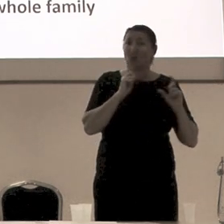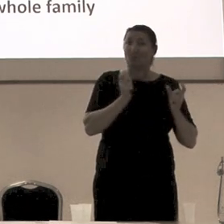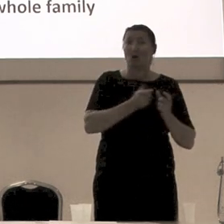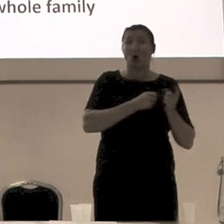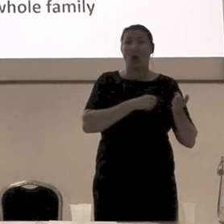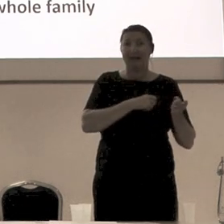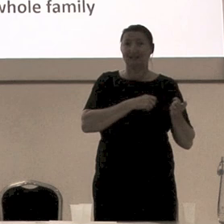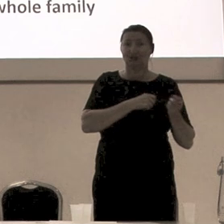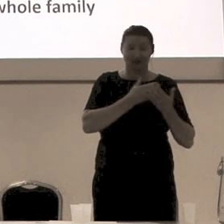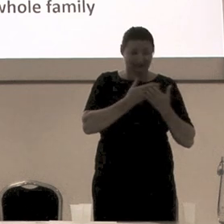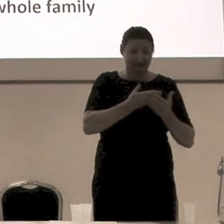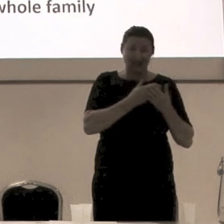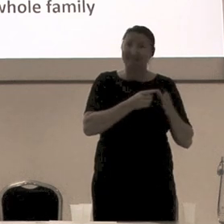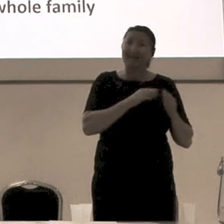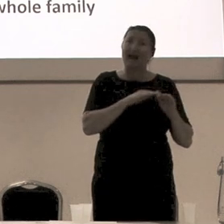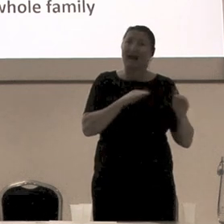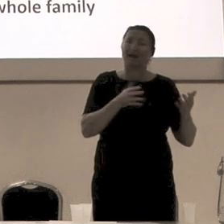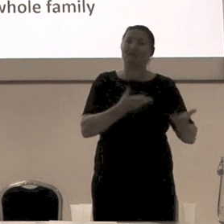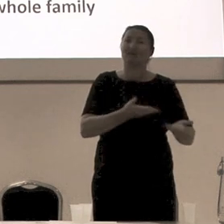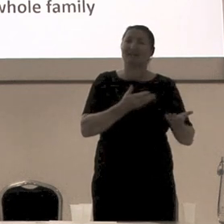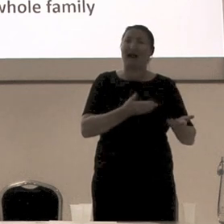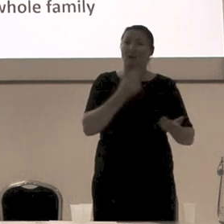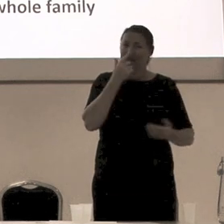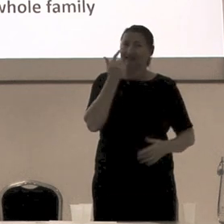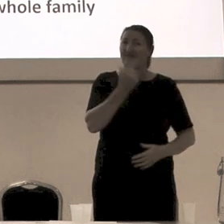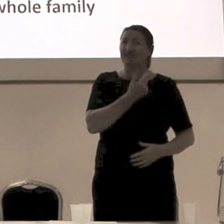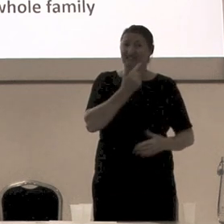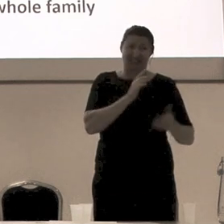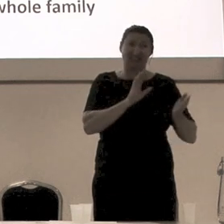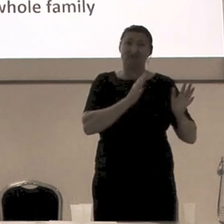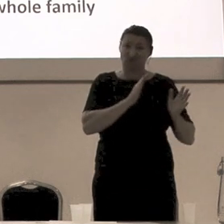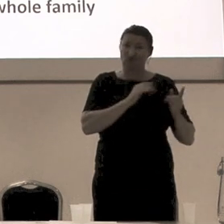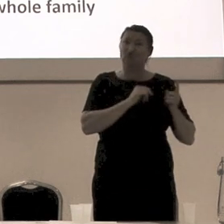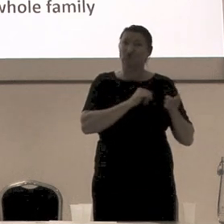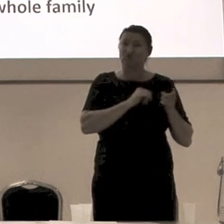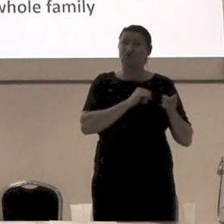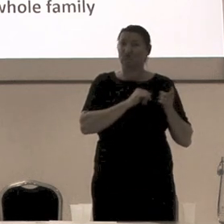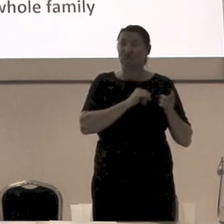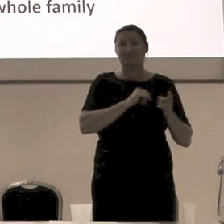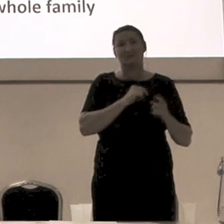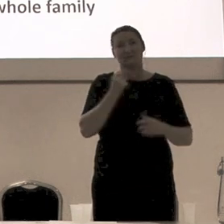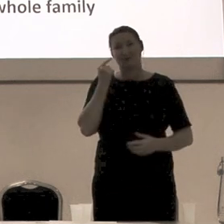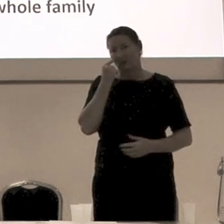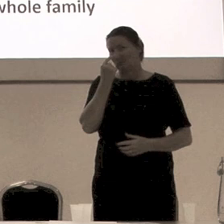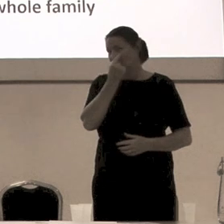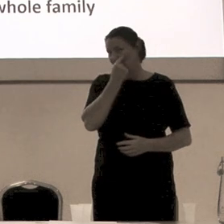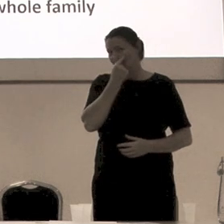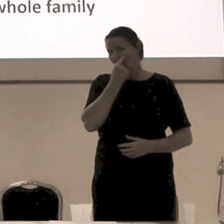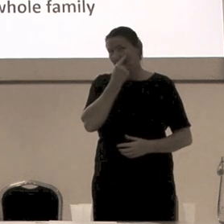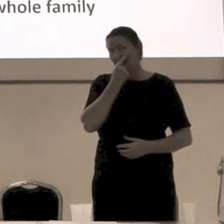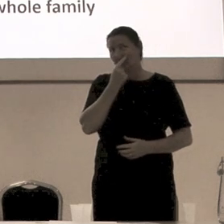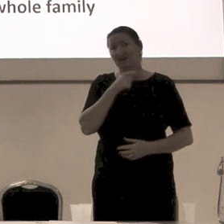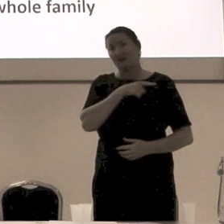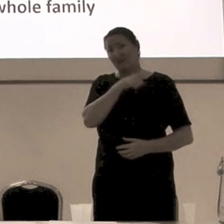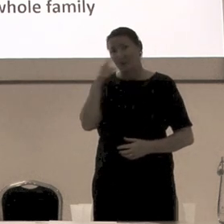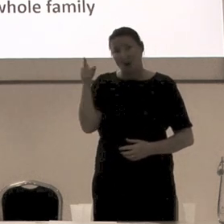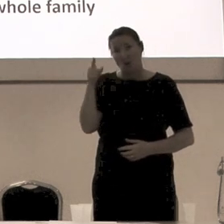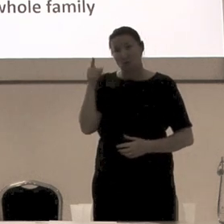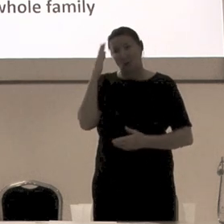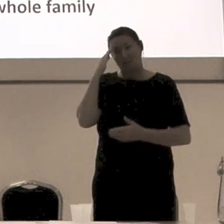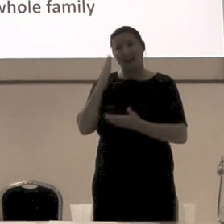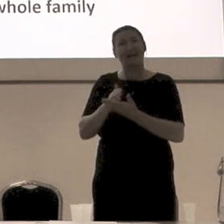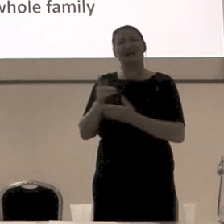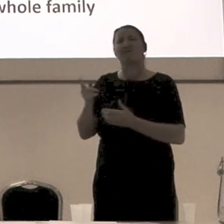school, doing his A-levels at the moment, 17, which proves that those who believe those things are